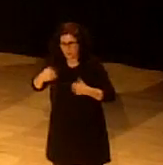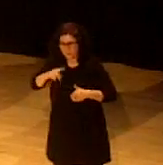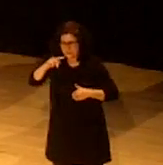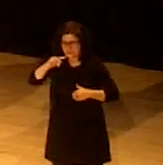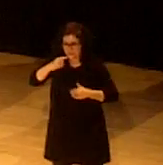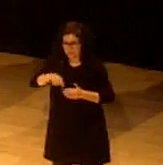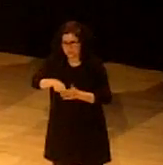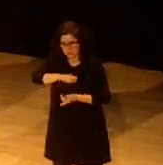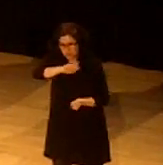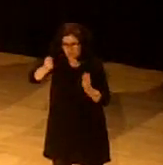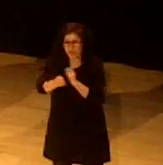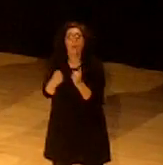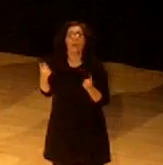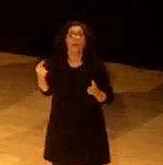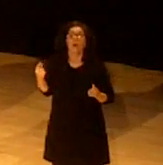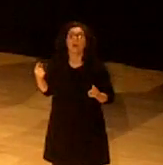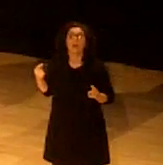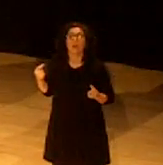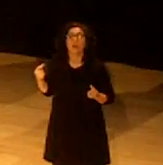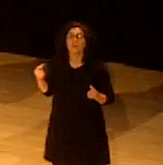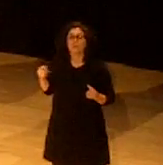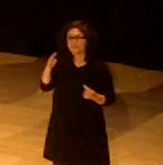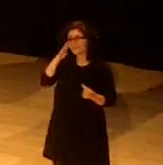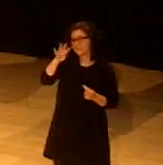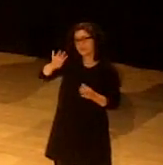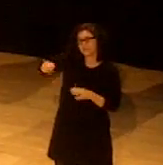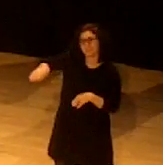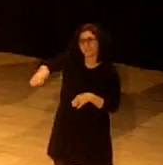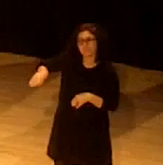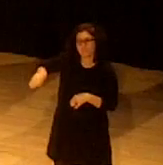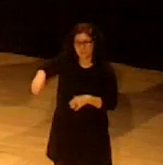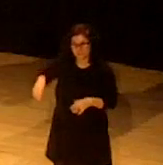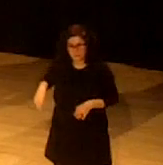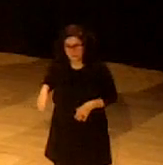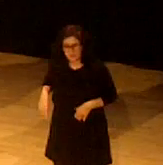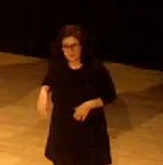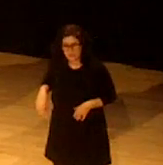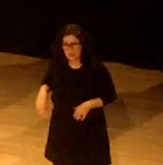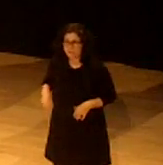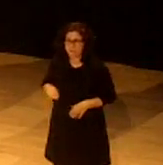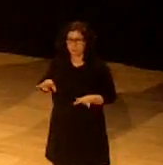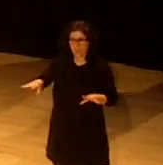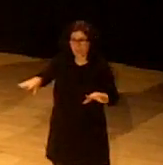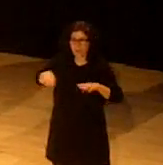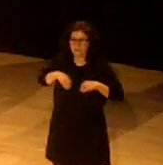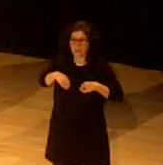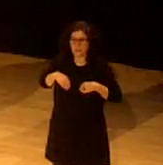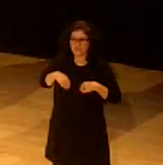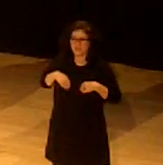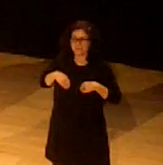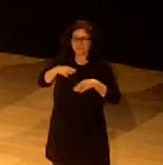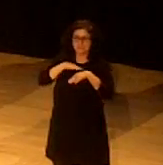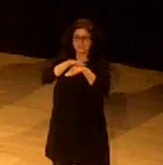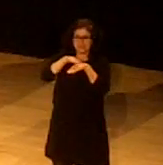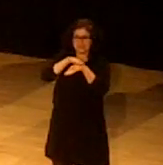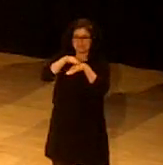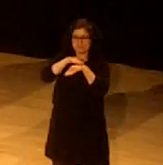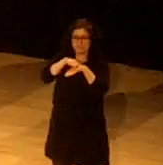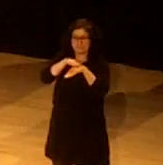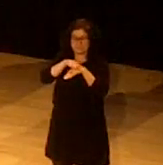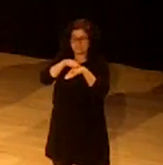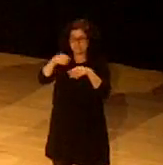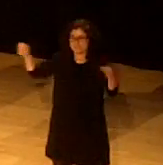change. And what do? We do it to ourselves. We queue up collectively and use a democratic process